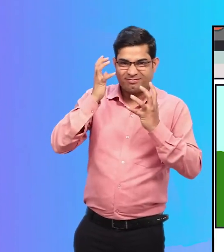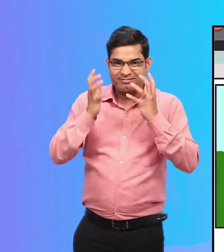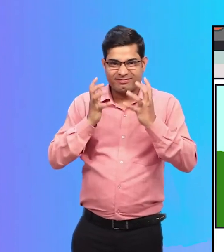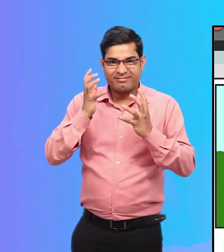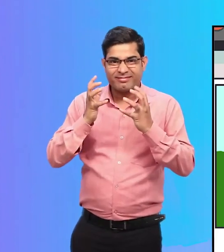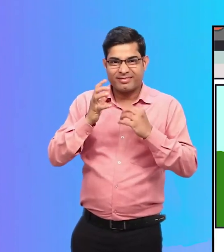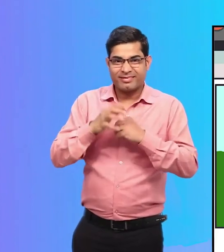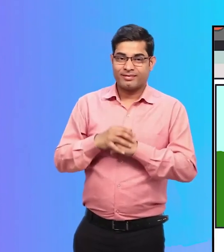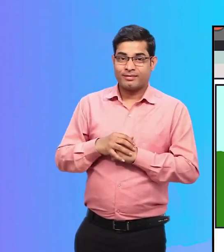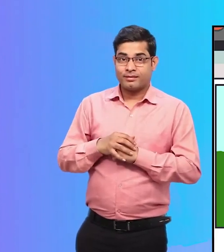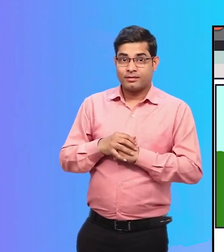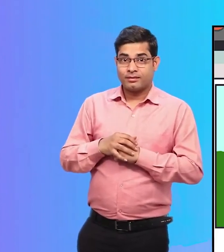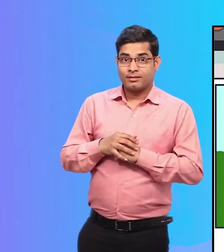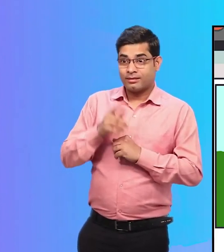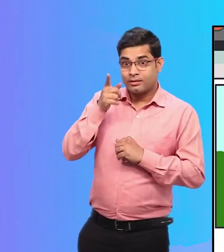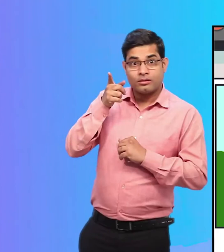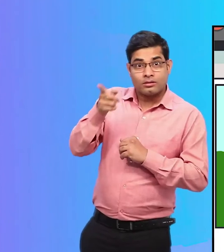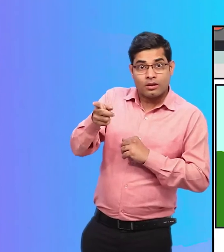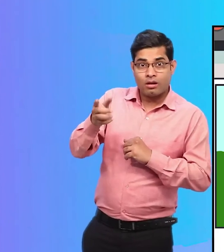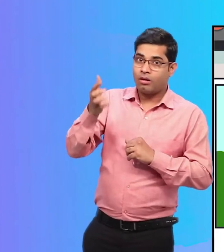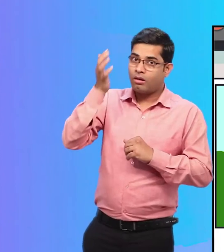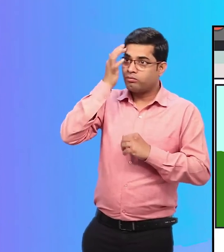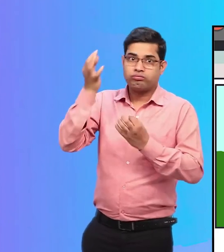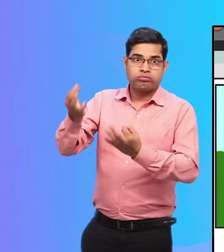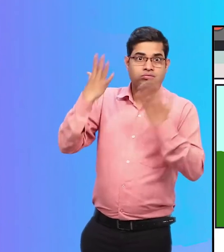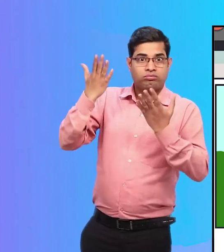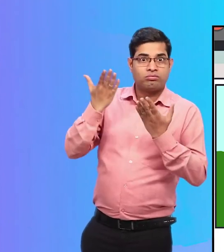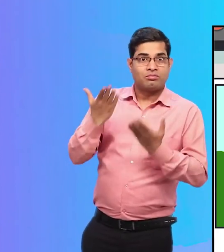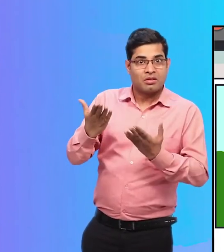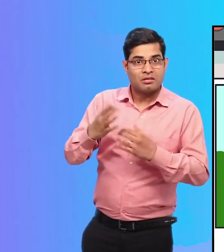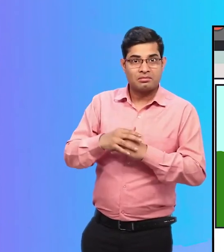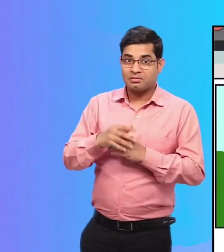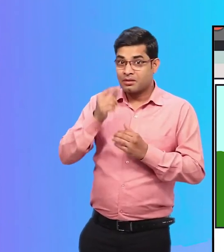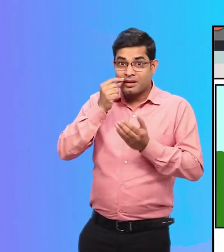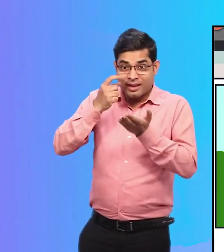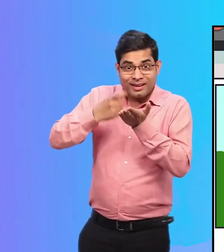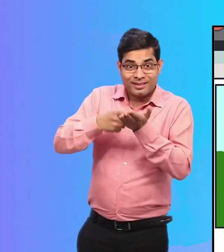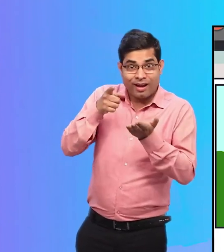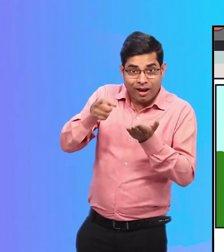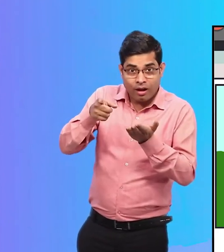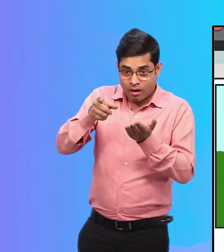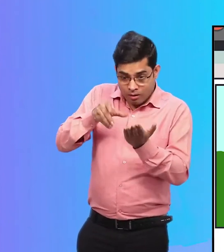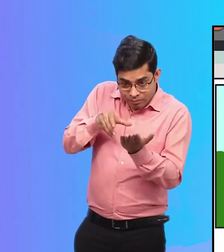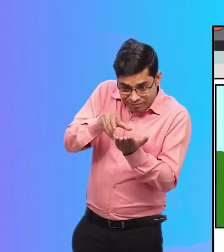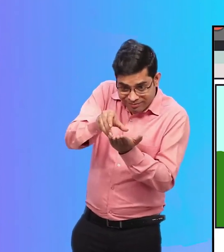concerned. Smart indeed. Even Rohan knows about the tactile